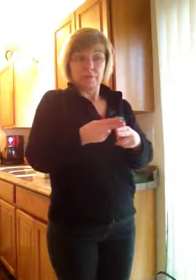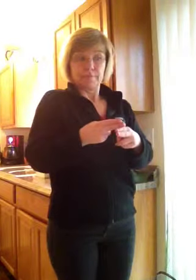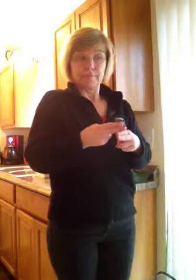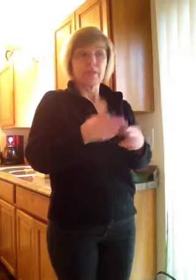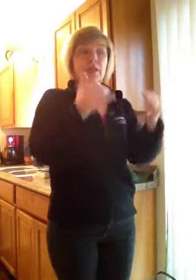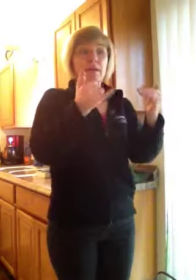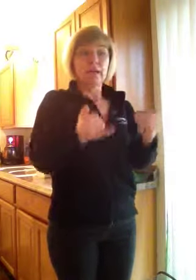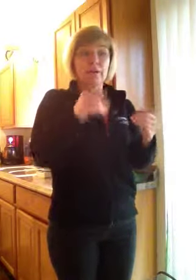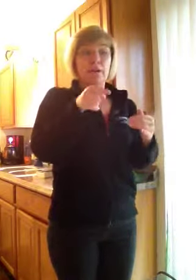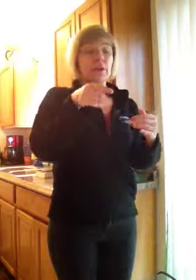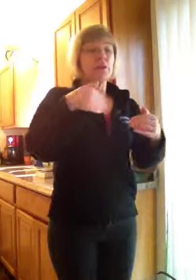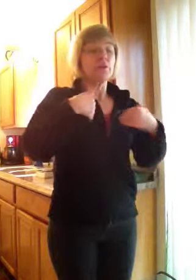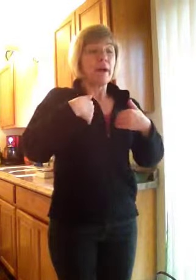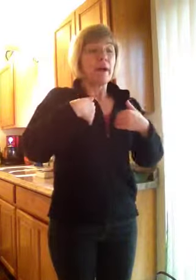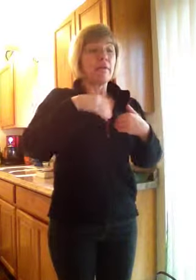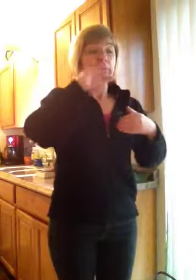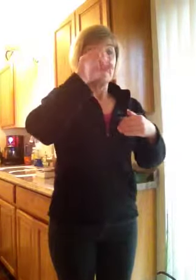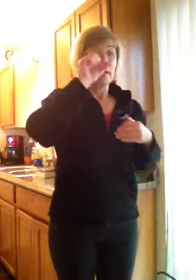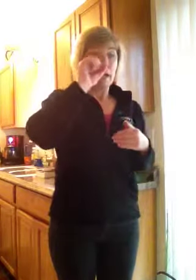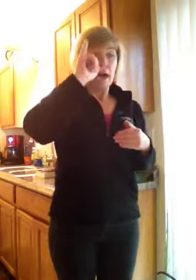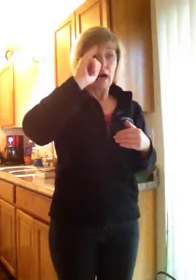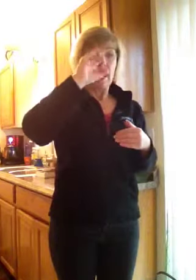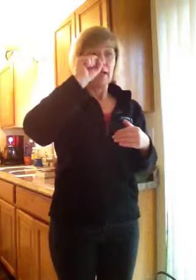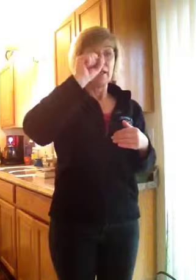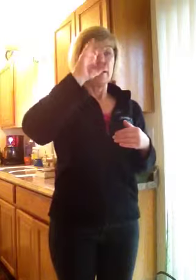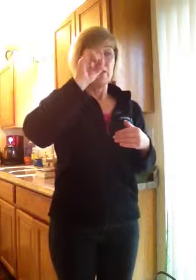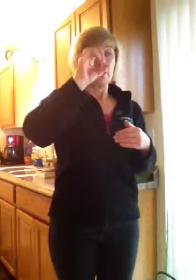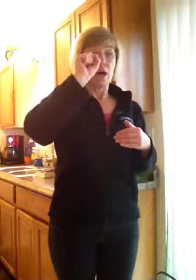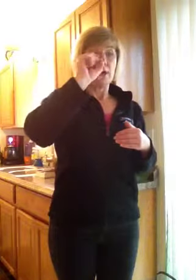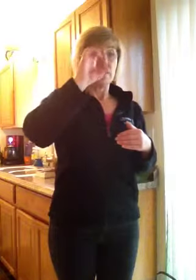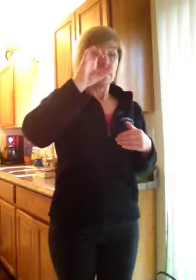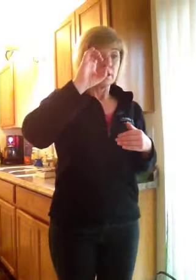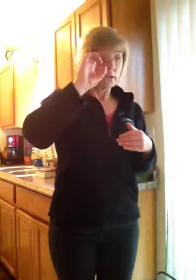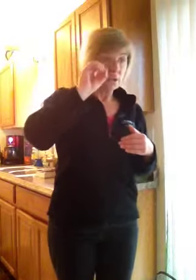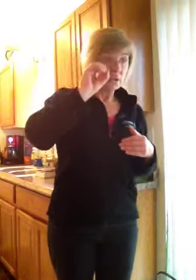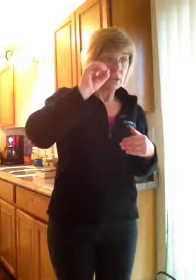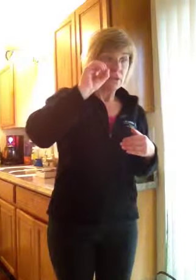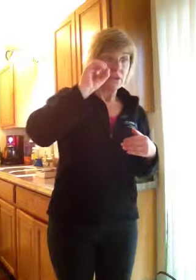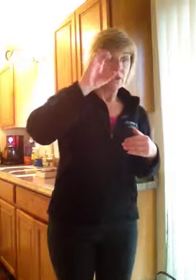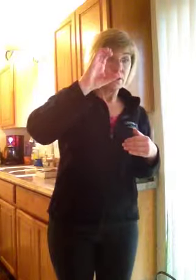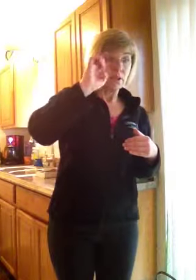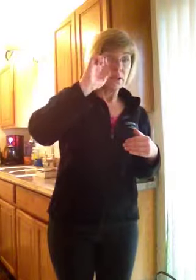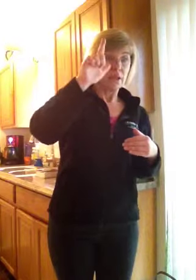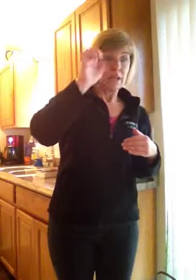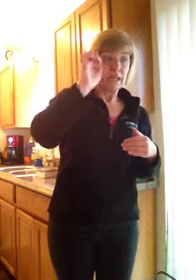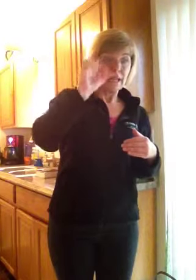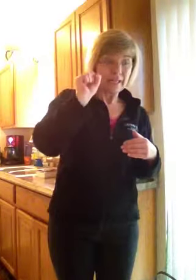too. The best way to remember that is to look at an isosceles triangle and say its name 20 times as fast as you can.